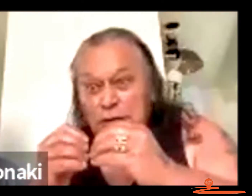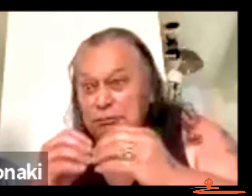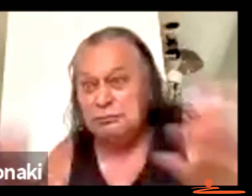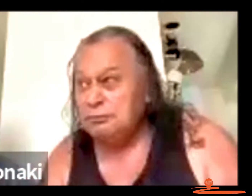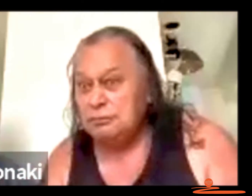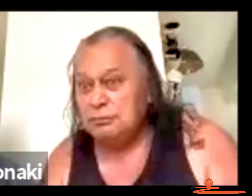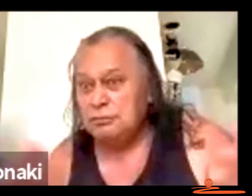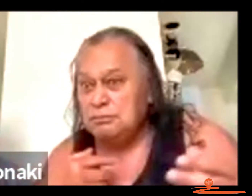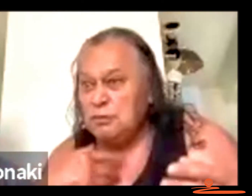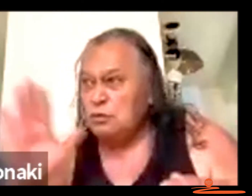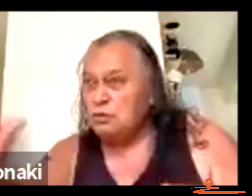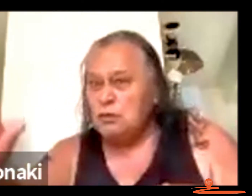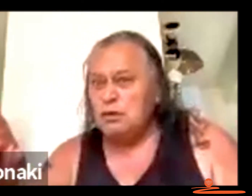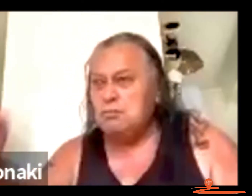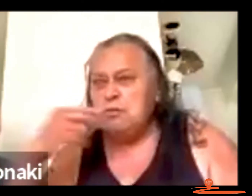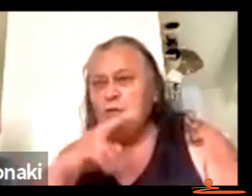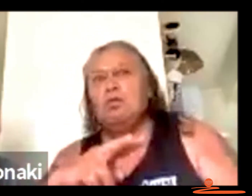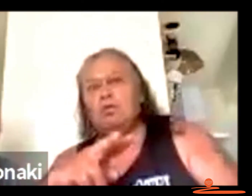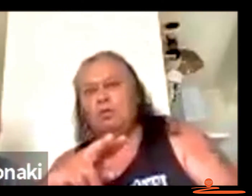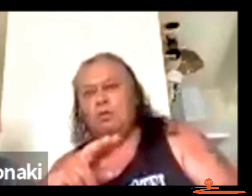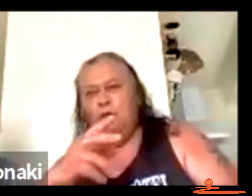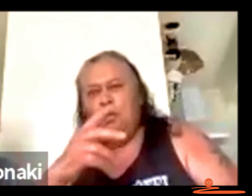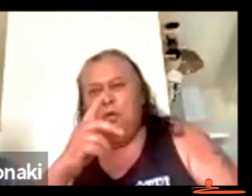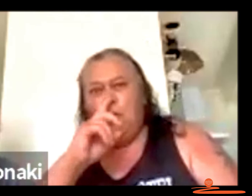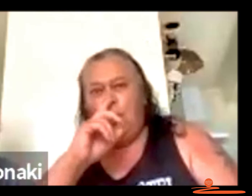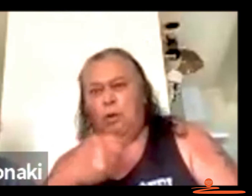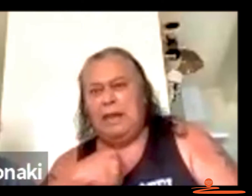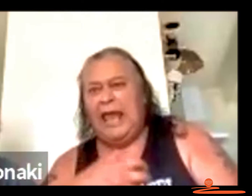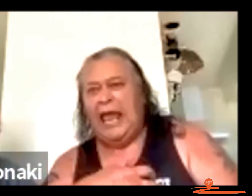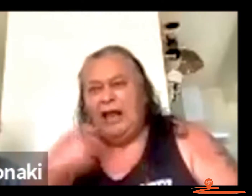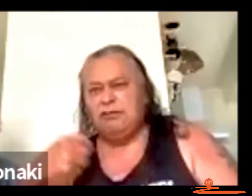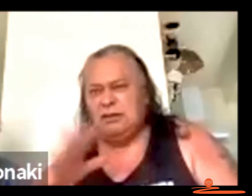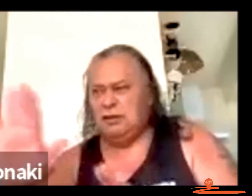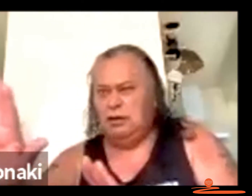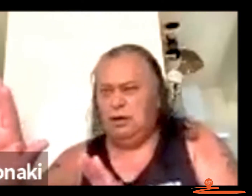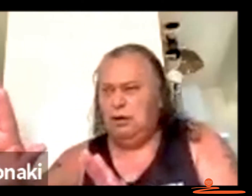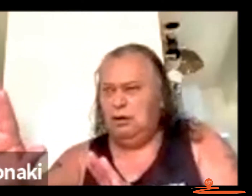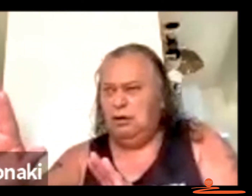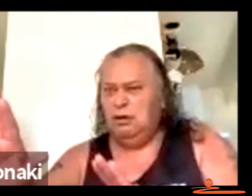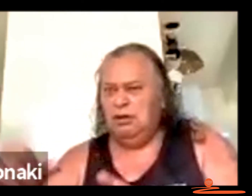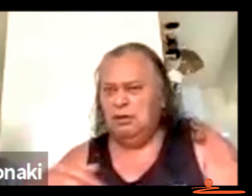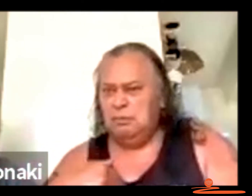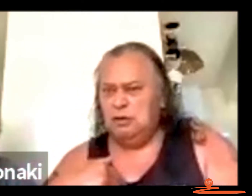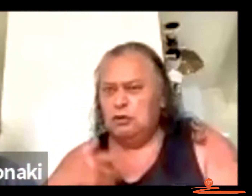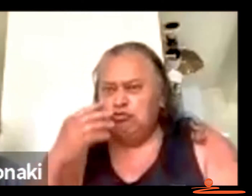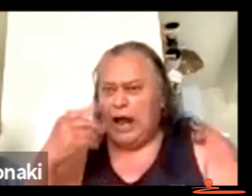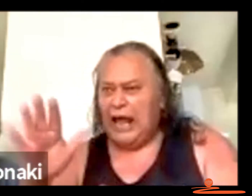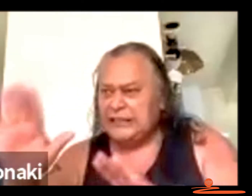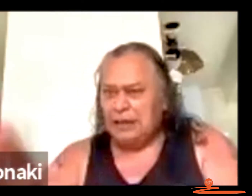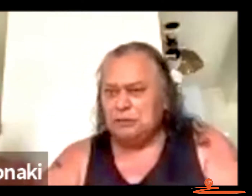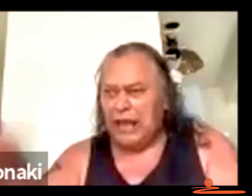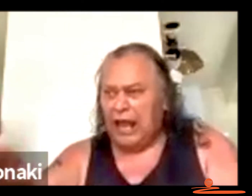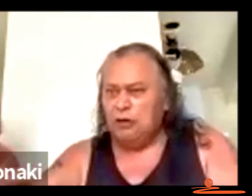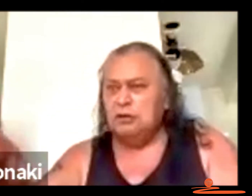see your lip pattern. And that's one of the major problems that we come across as ture whānau. He looked at me and he was quite